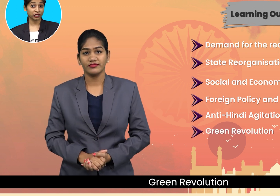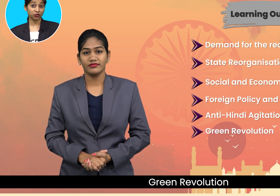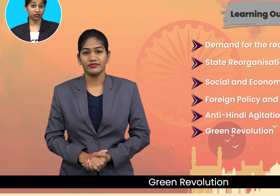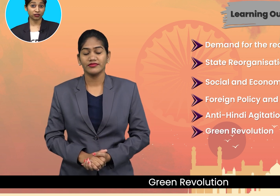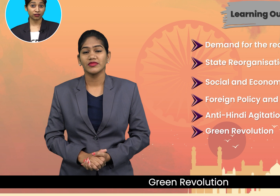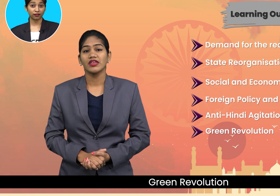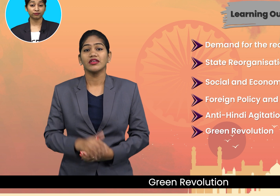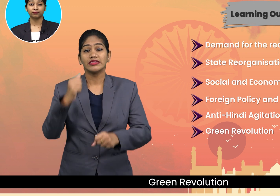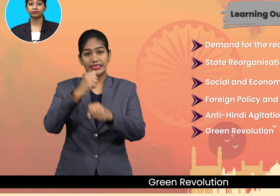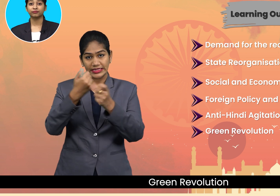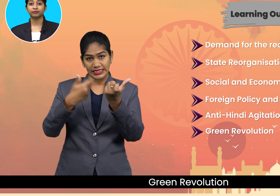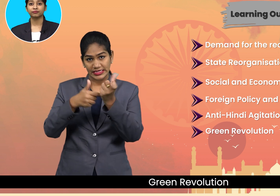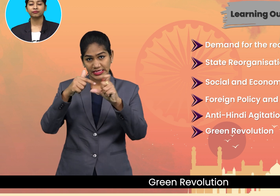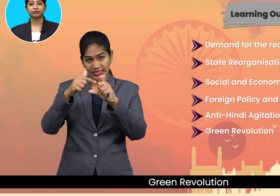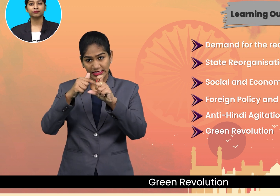Green Revolution,